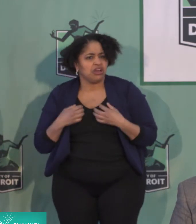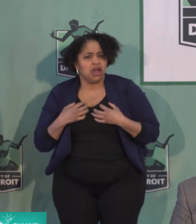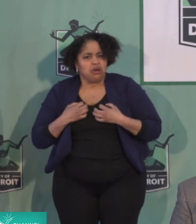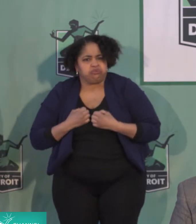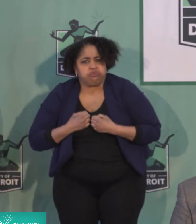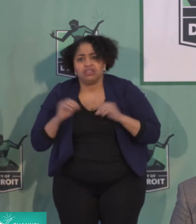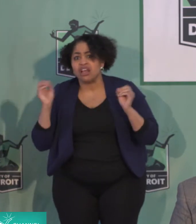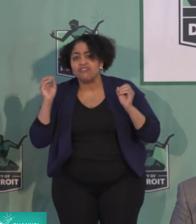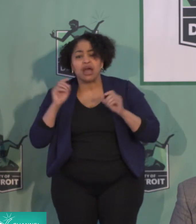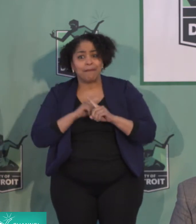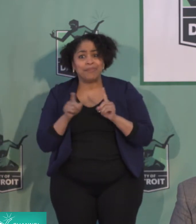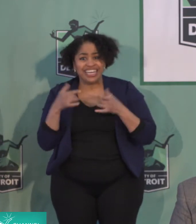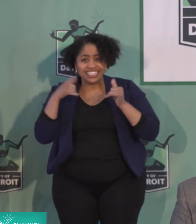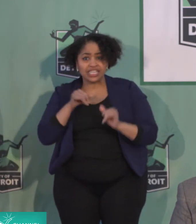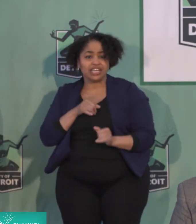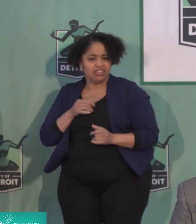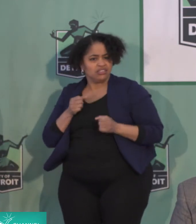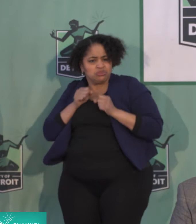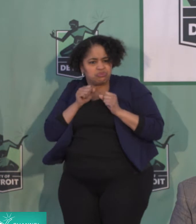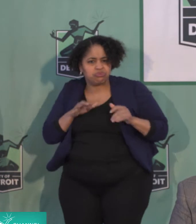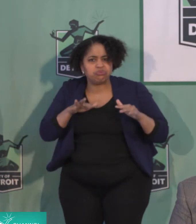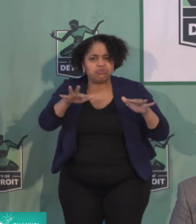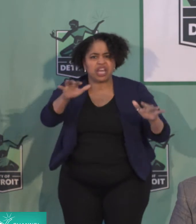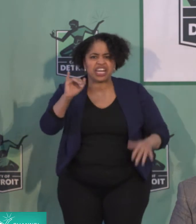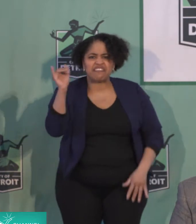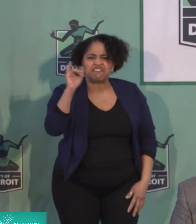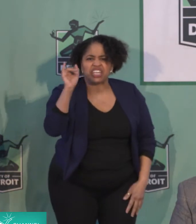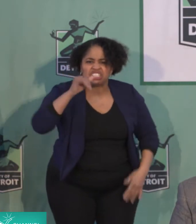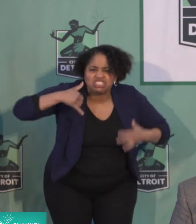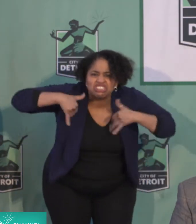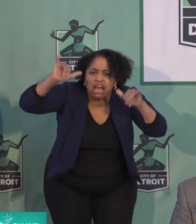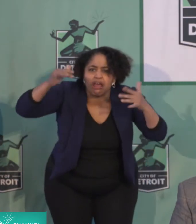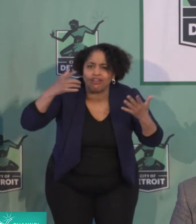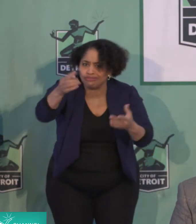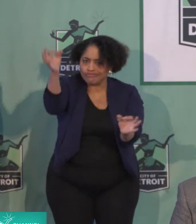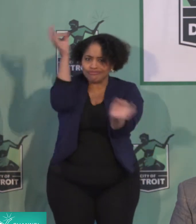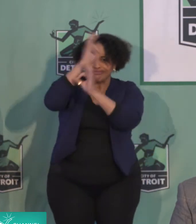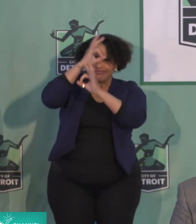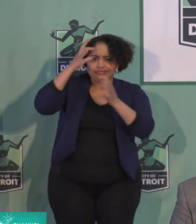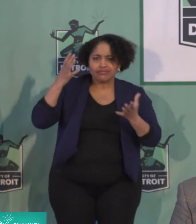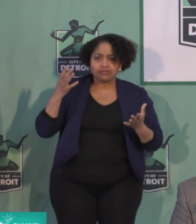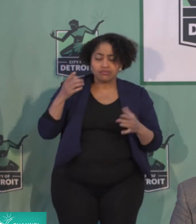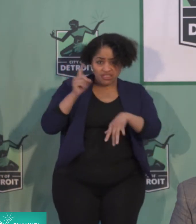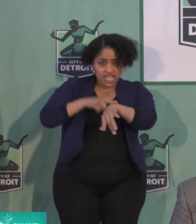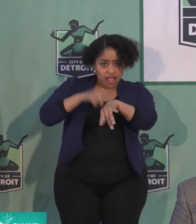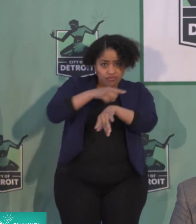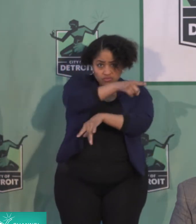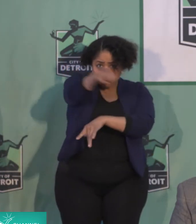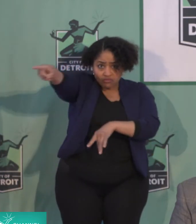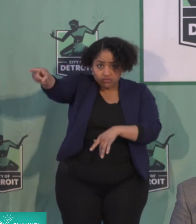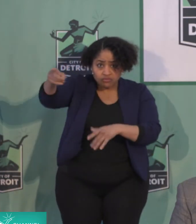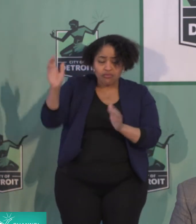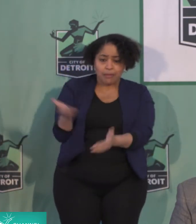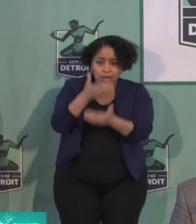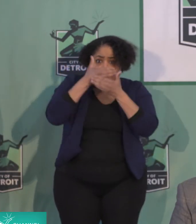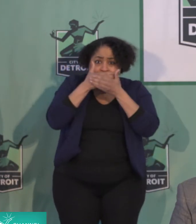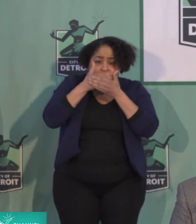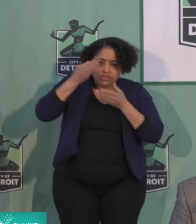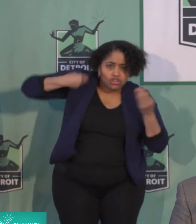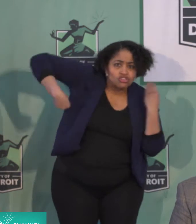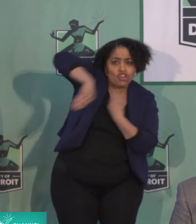that infection to you without you knowing. It is time for people in this community to put on a mask or put on a